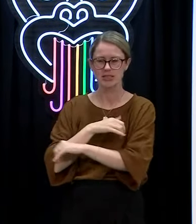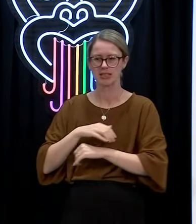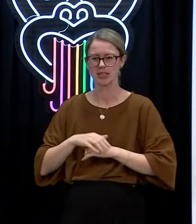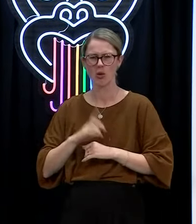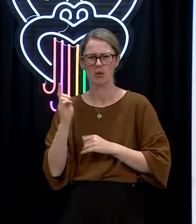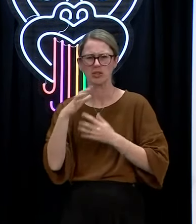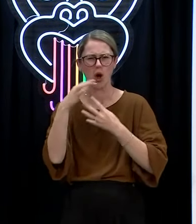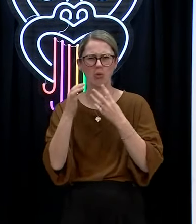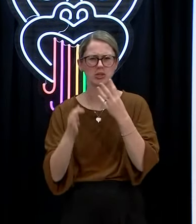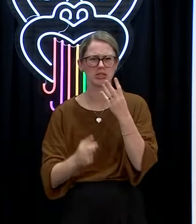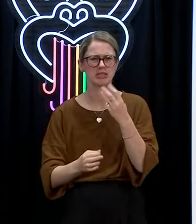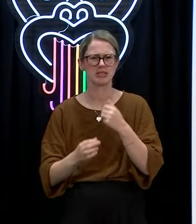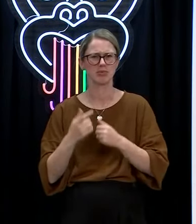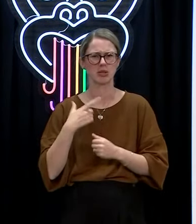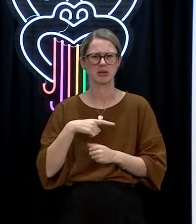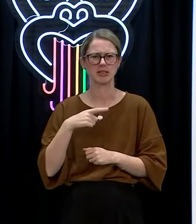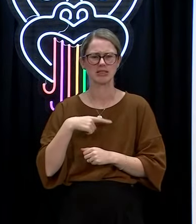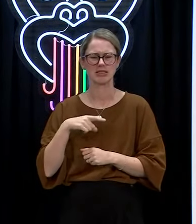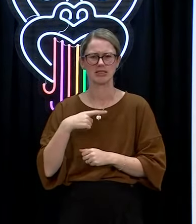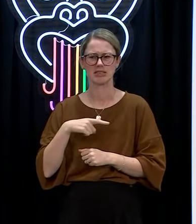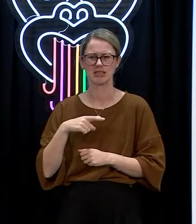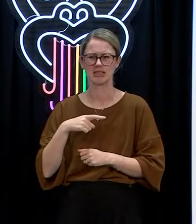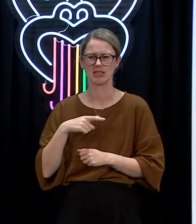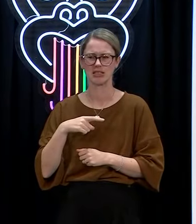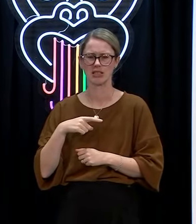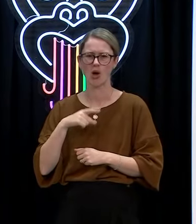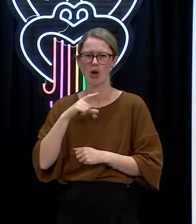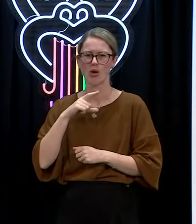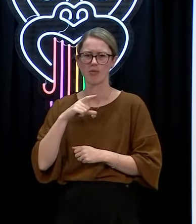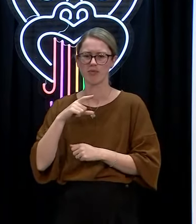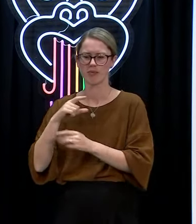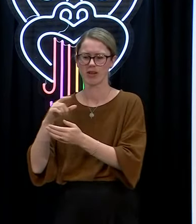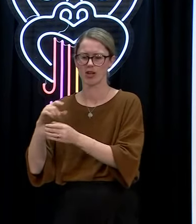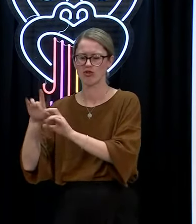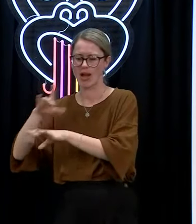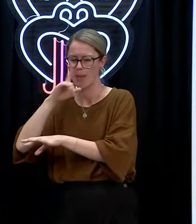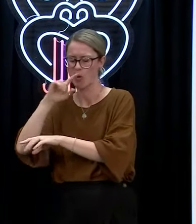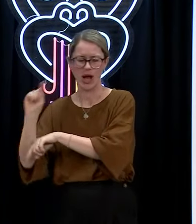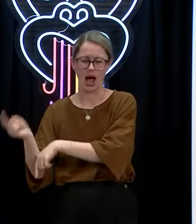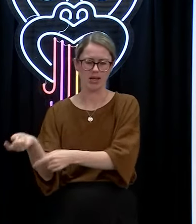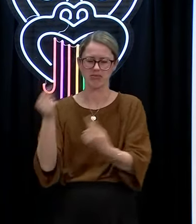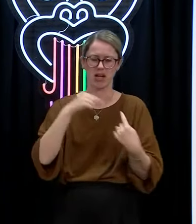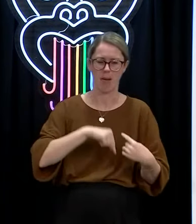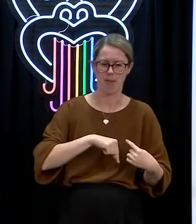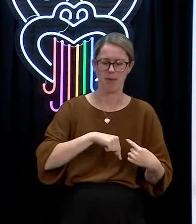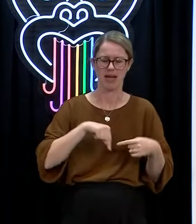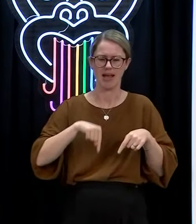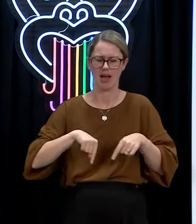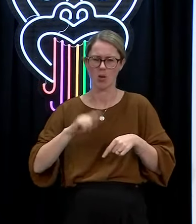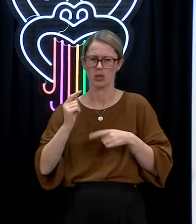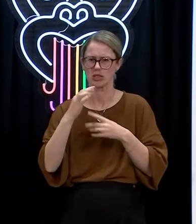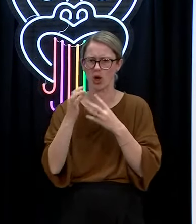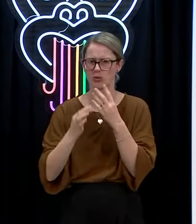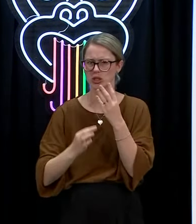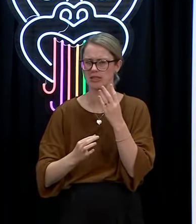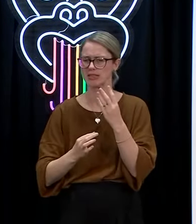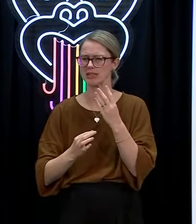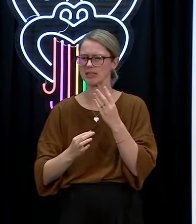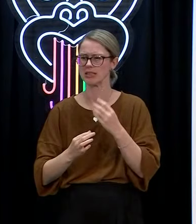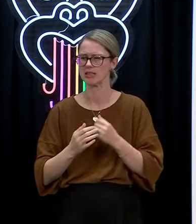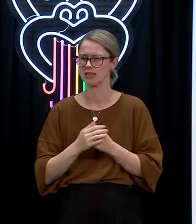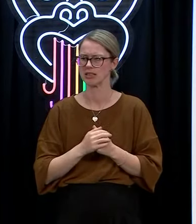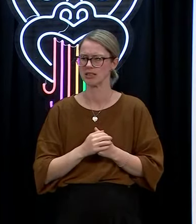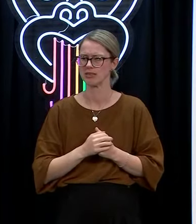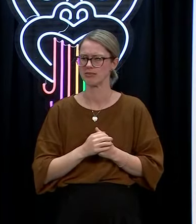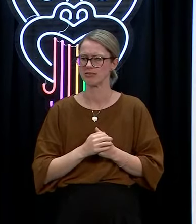of the options on the table, considering it's unlikely that it will reopen from Monday or the next week? What are some of the options on the table? Is